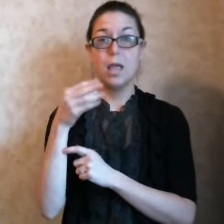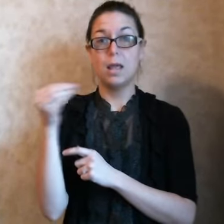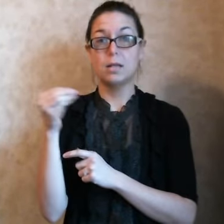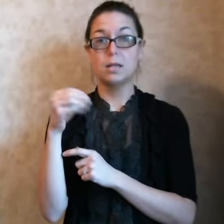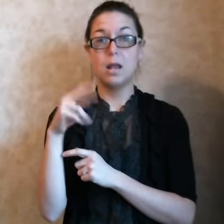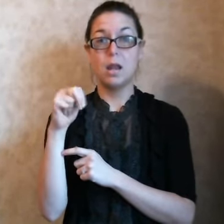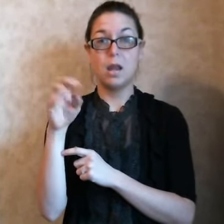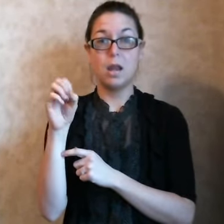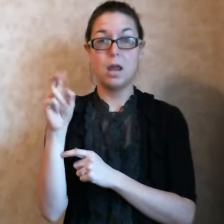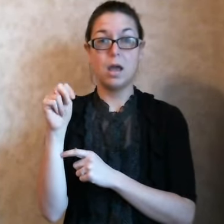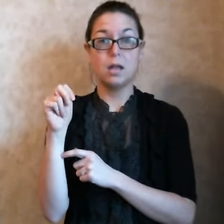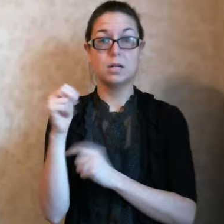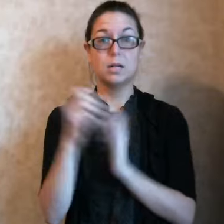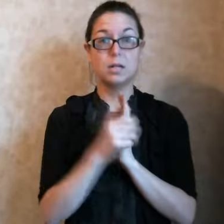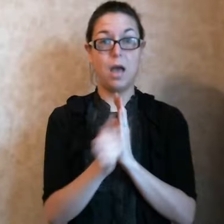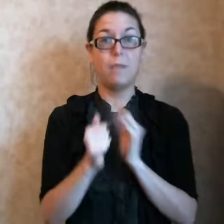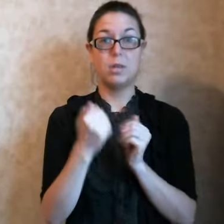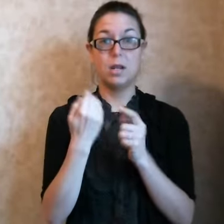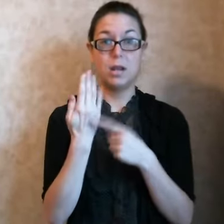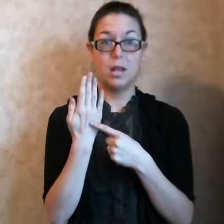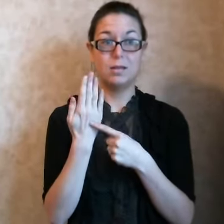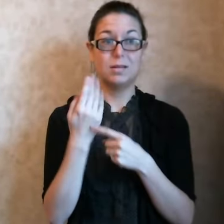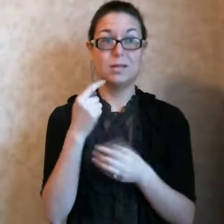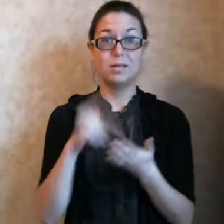to sign with my non-dominant hand.